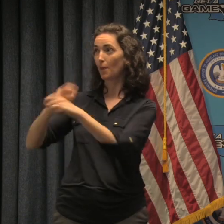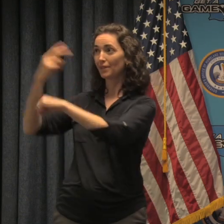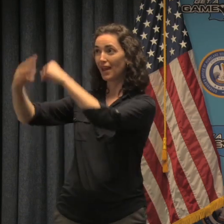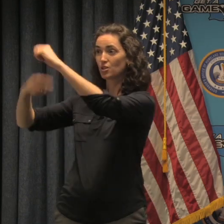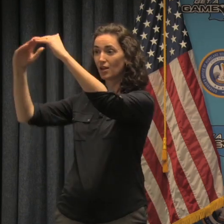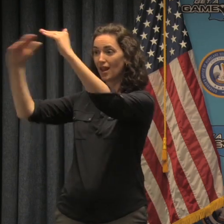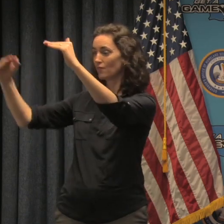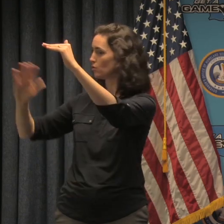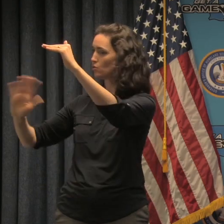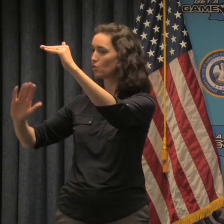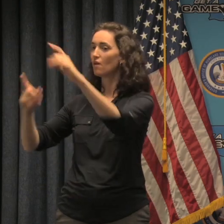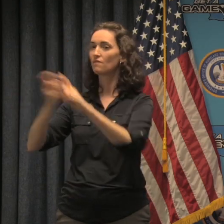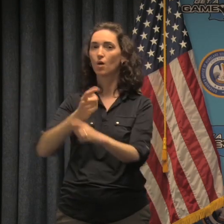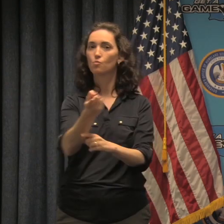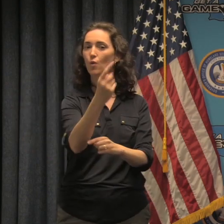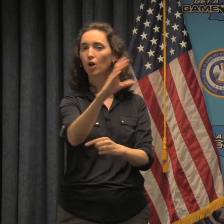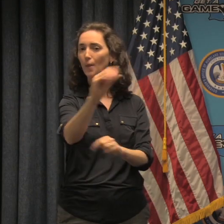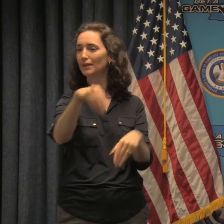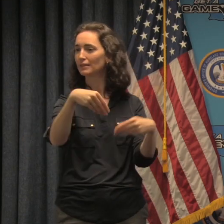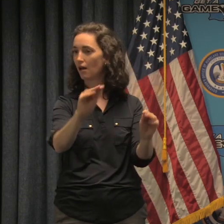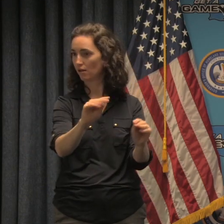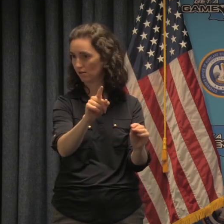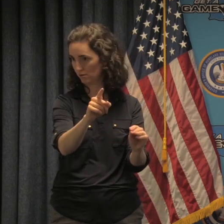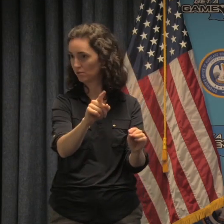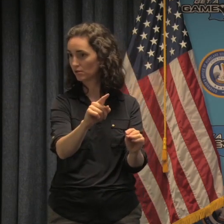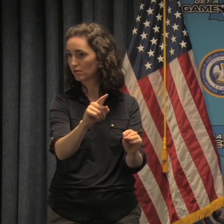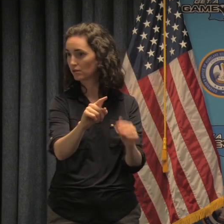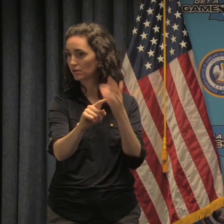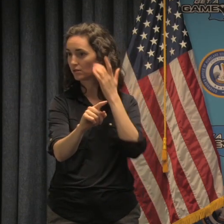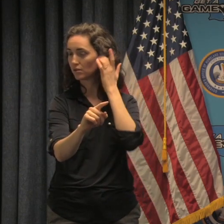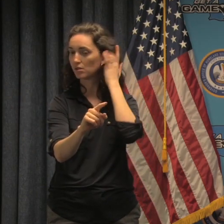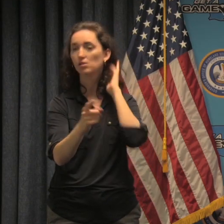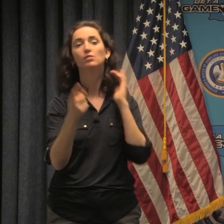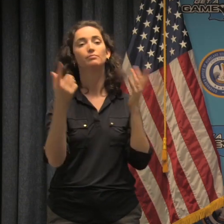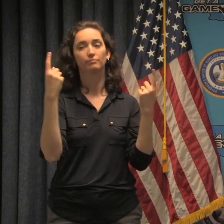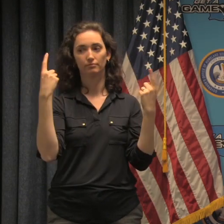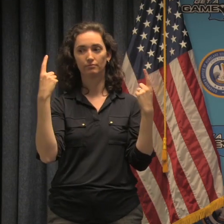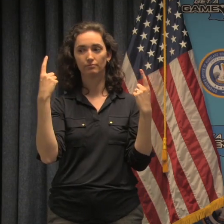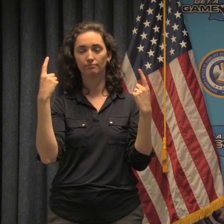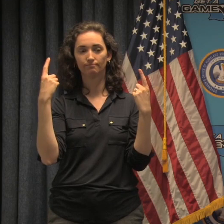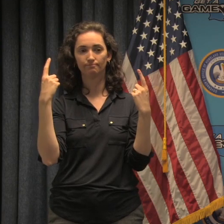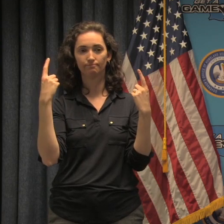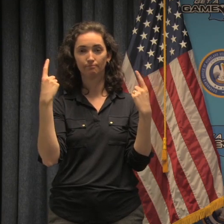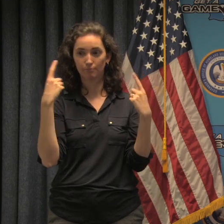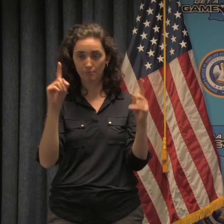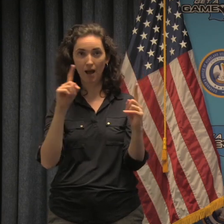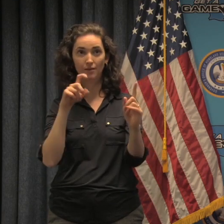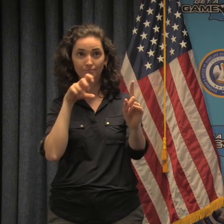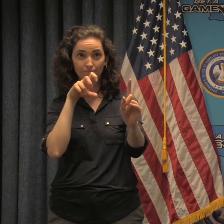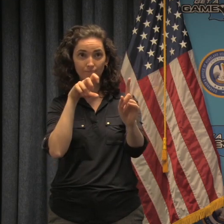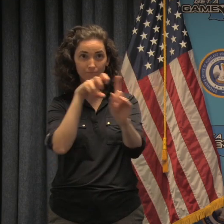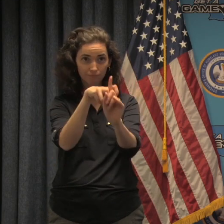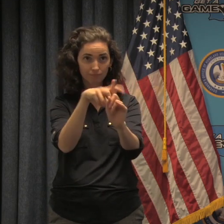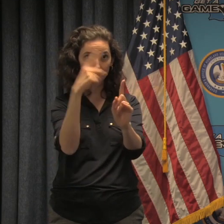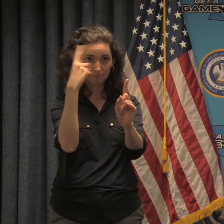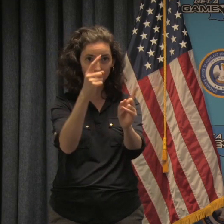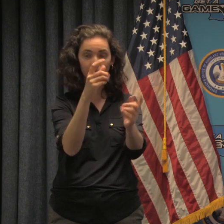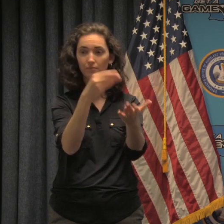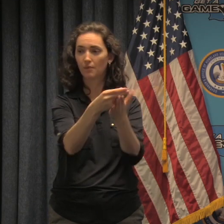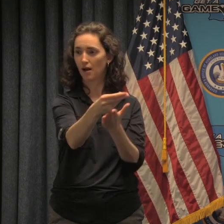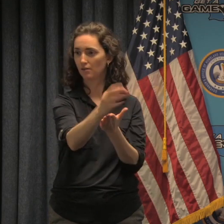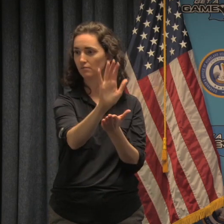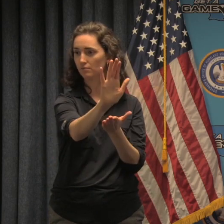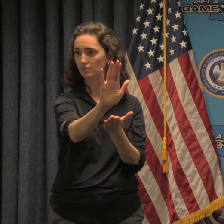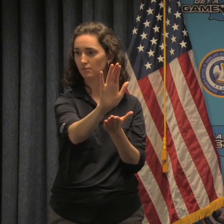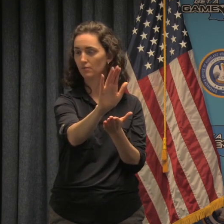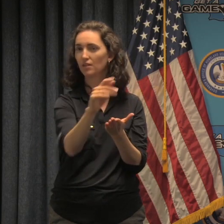from a vendor of ventilators that we've been able to get ventilators from. And that is